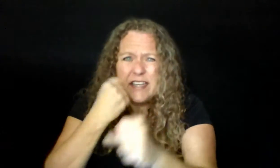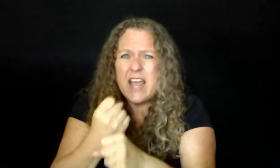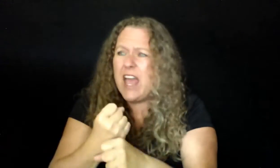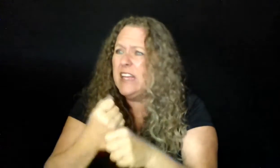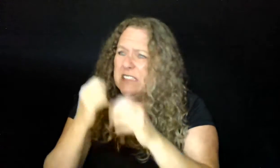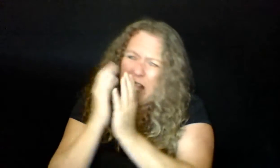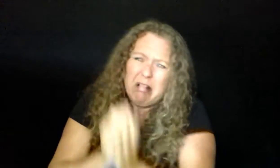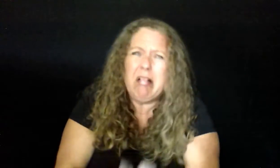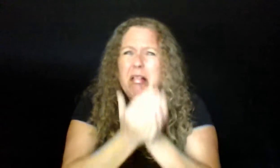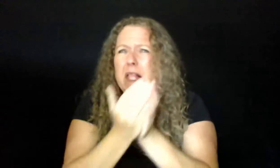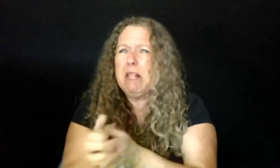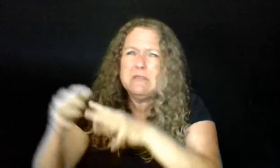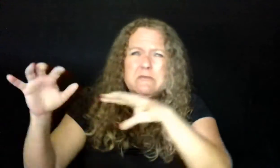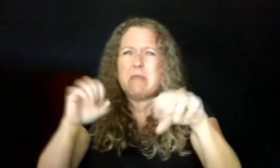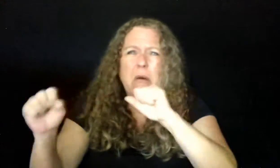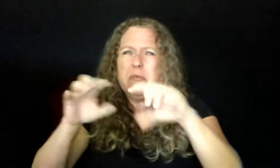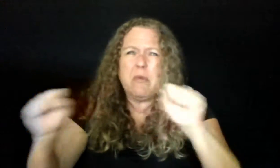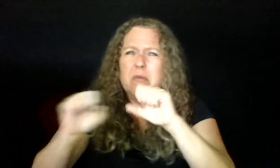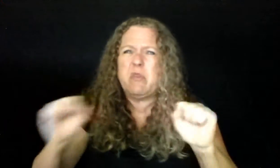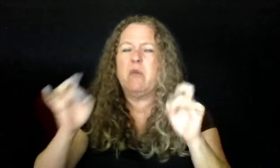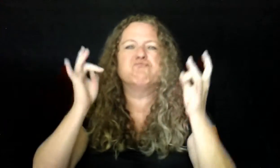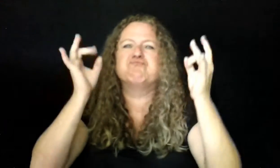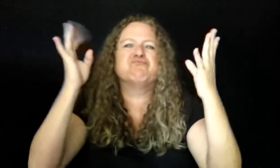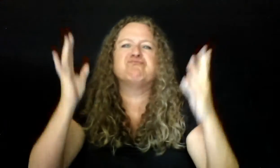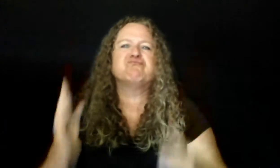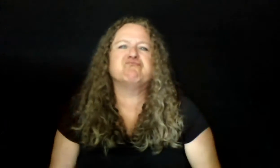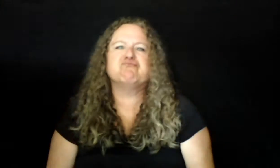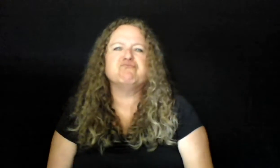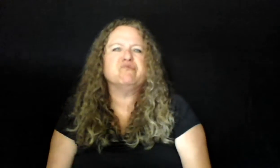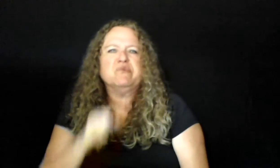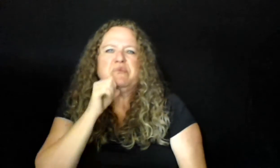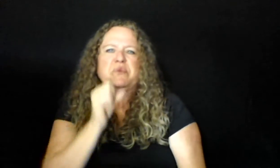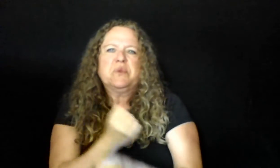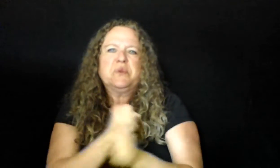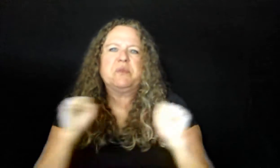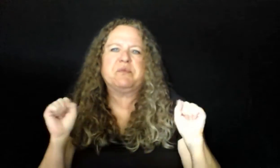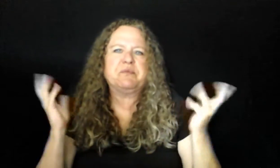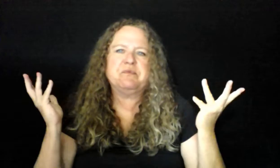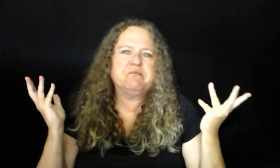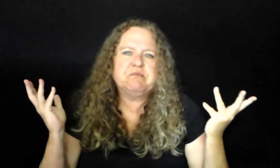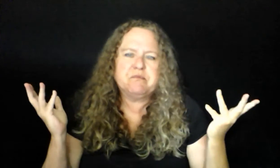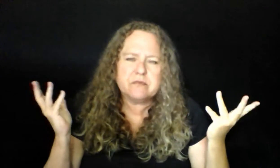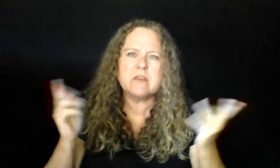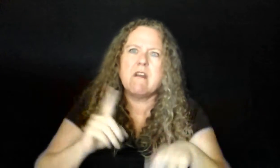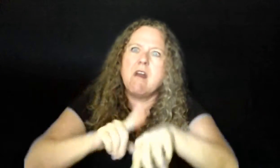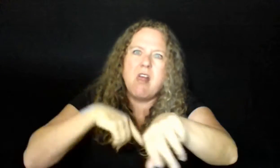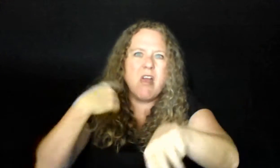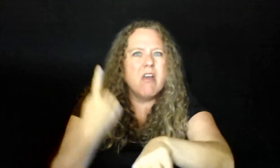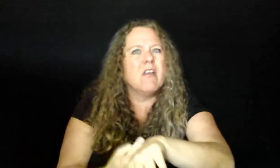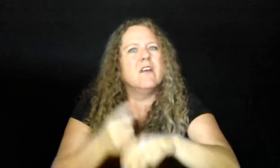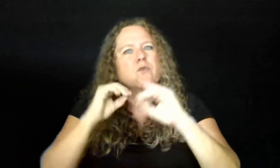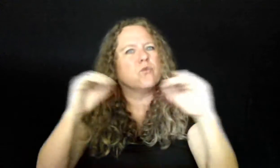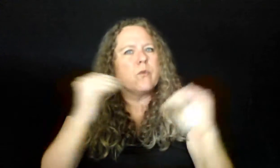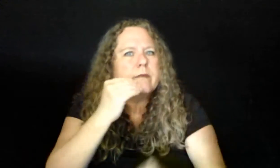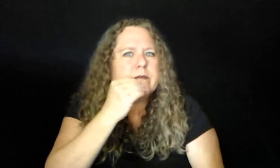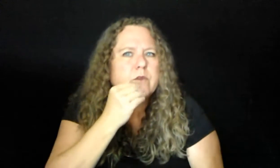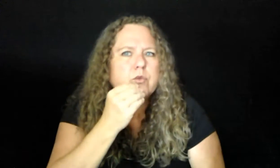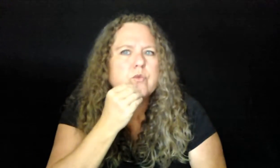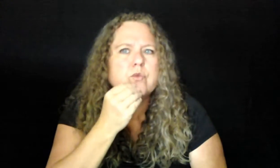all hope of being saved. After they had gone a long time without food, Paul stood up before them and said, "Men,